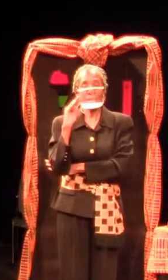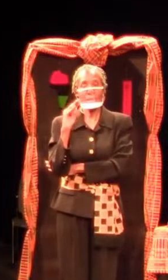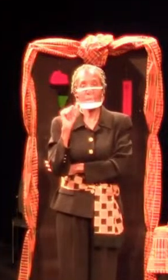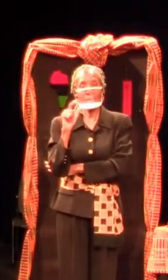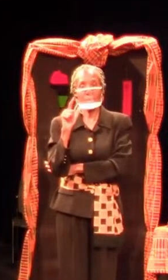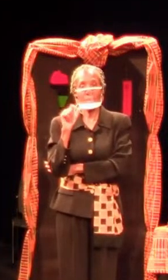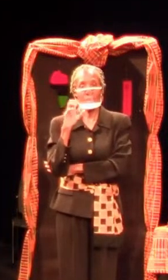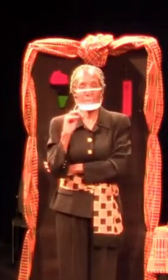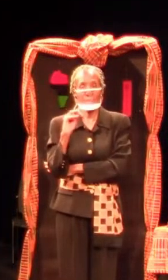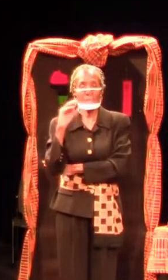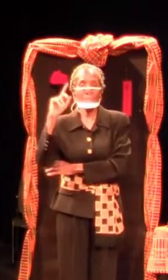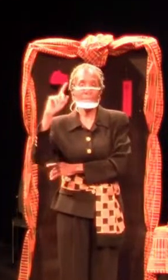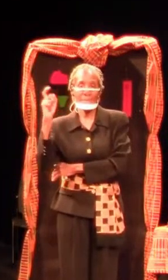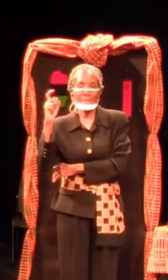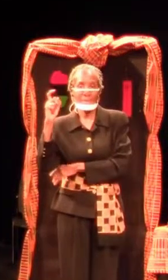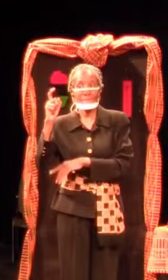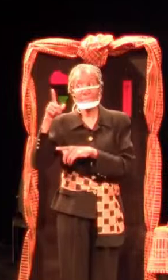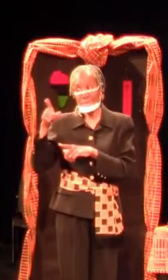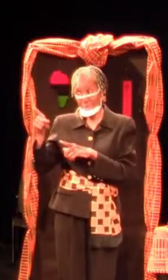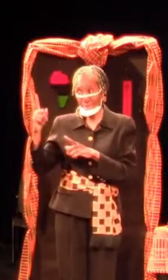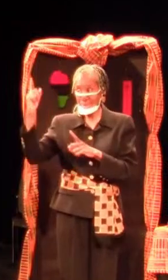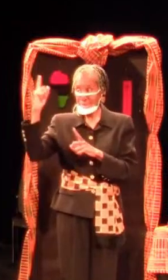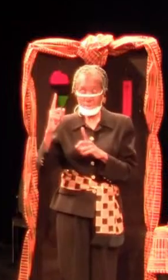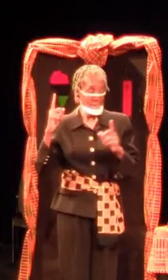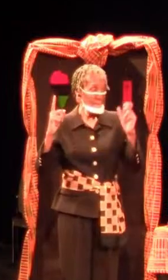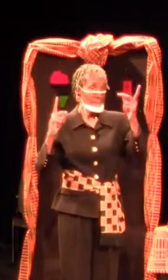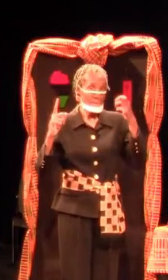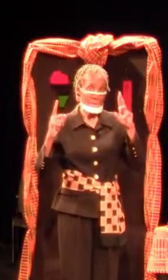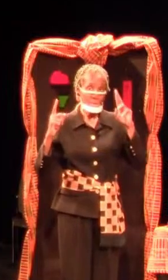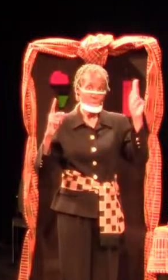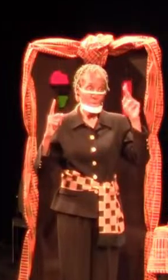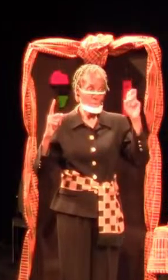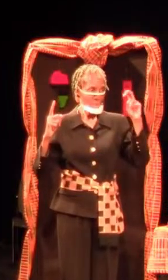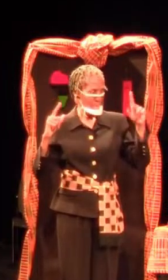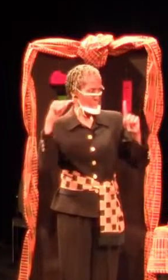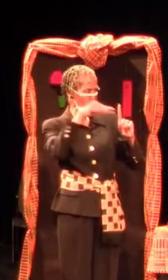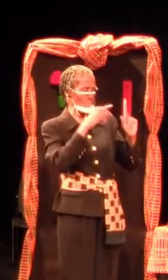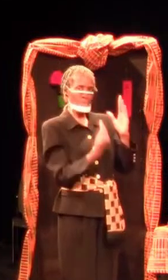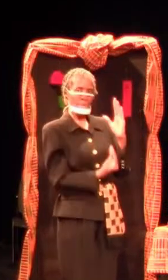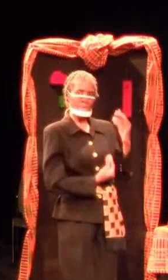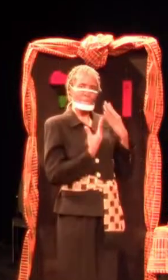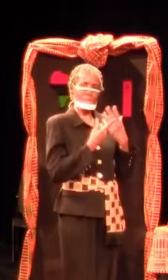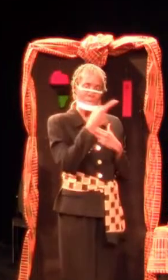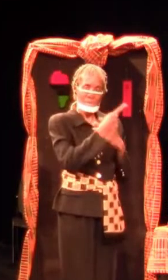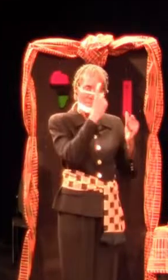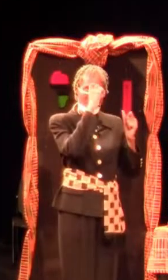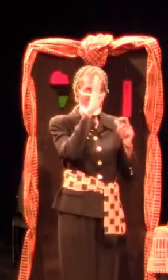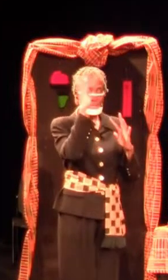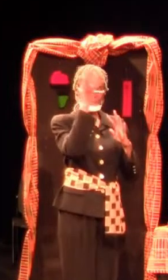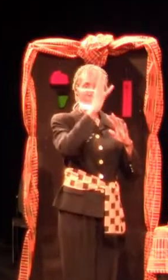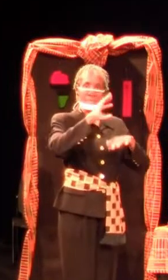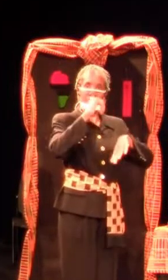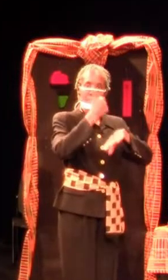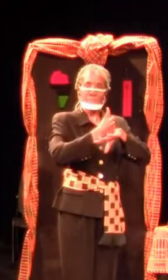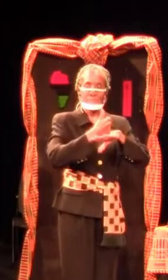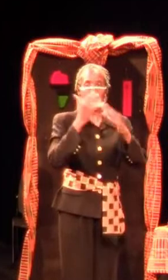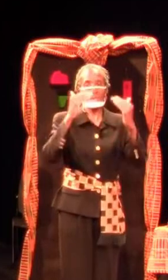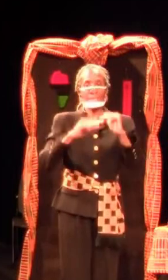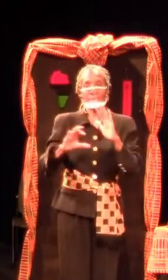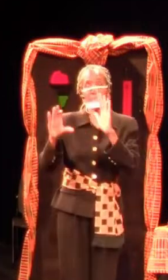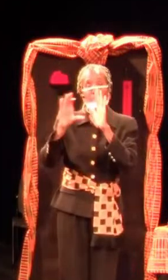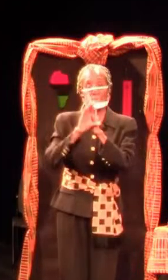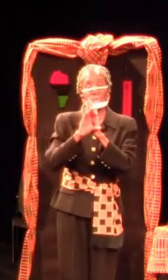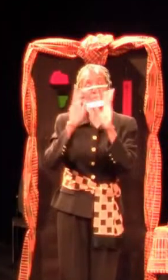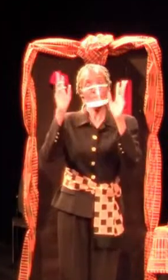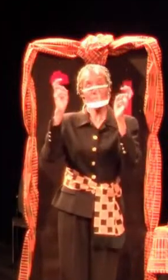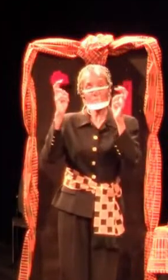who inspired Dr. Karenga. And at the bottom, we have a picture of Bloody Sunday.